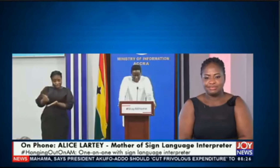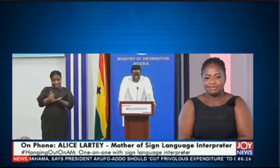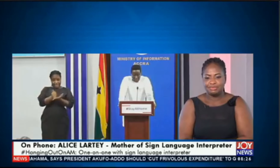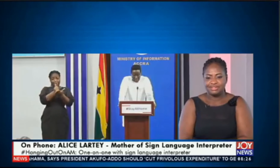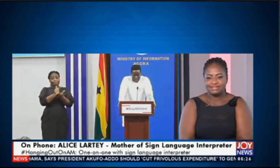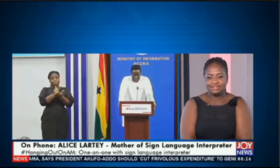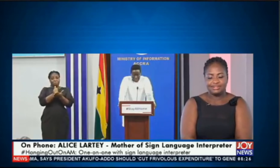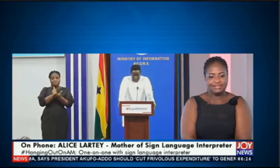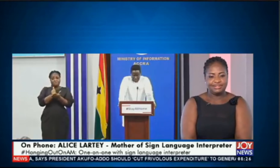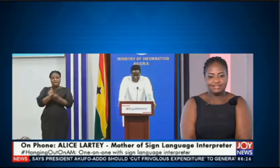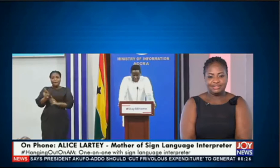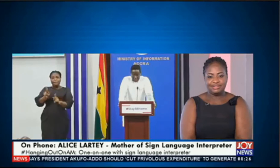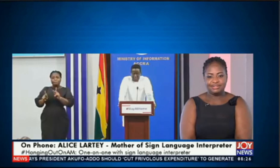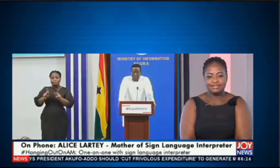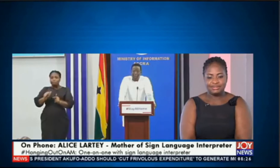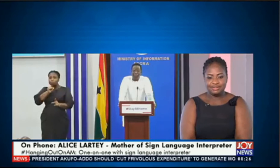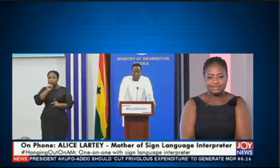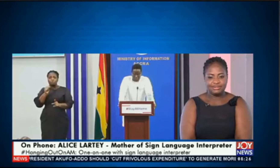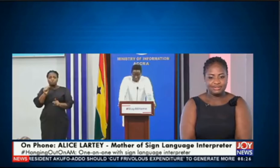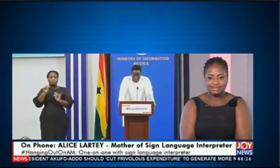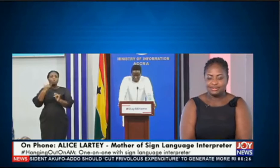I'm surprised. and the check.